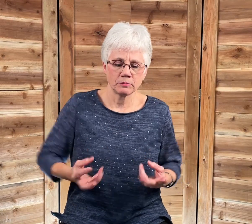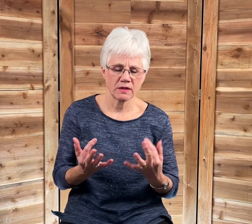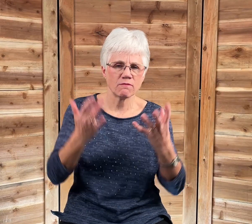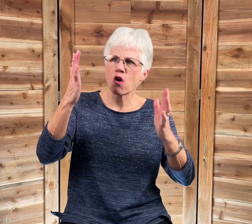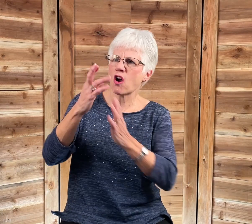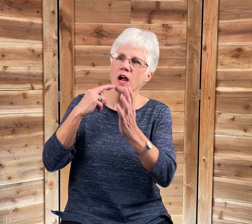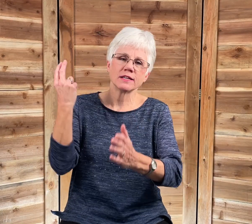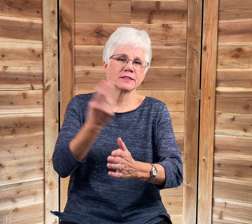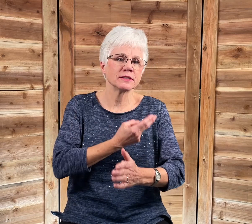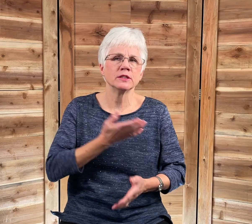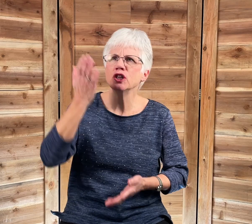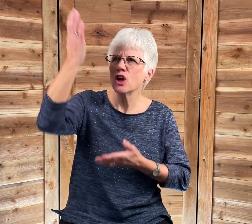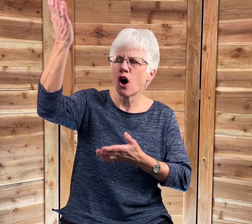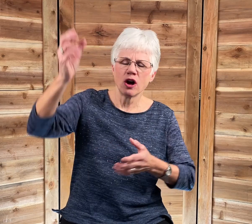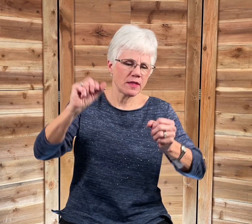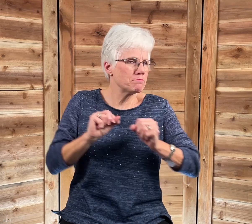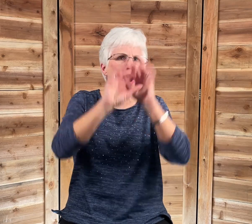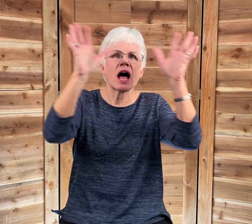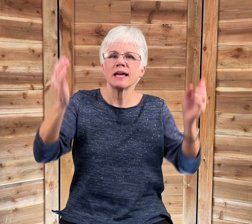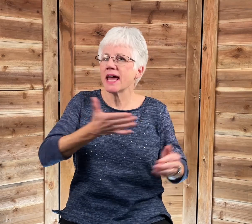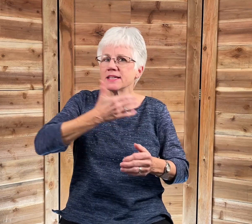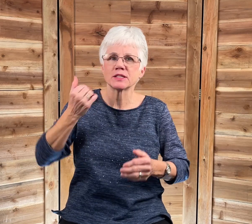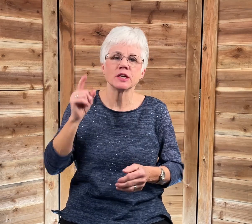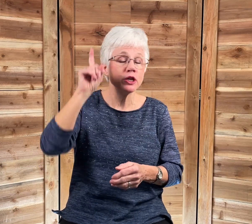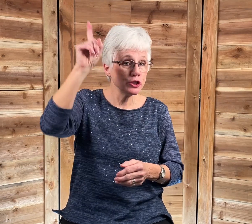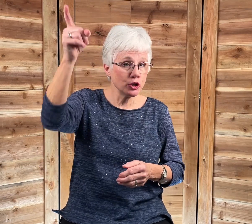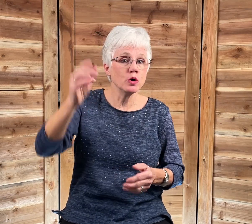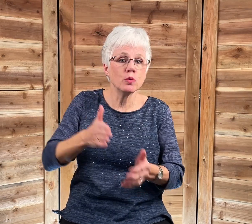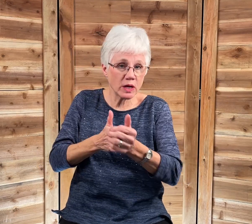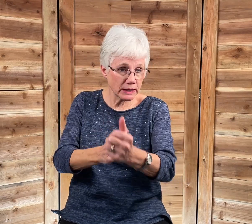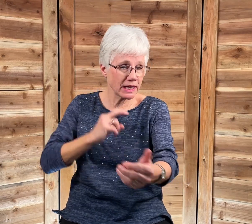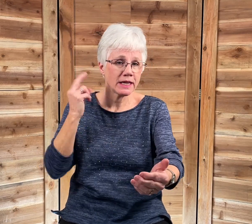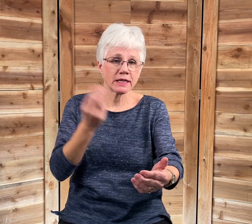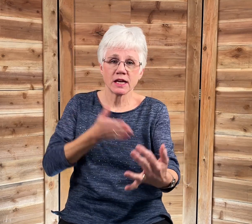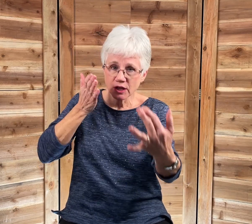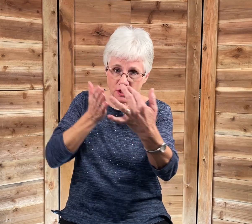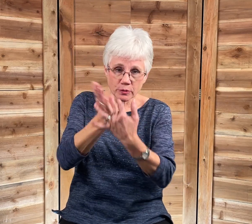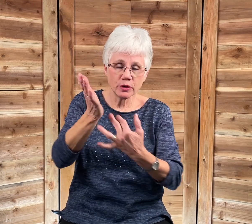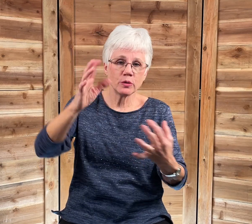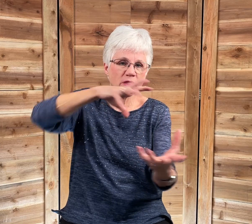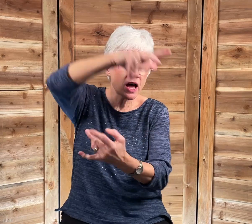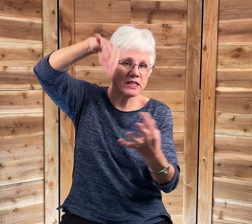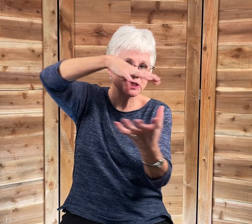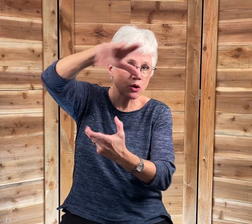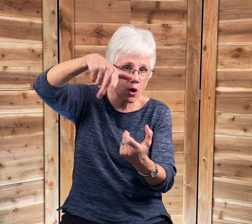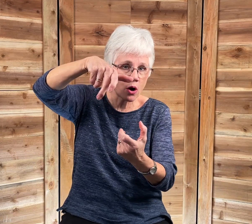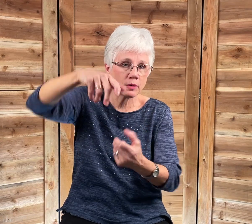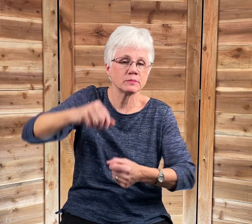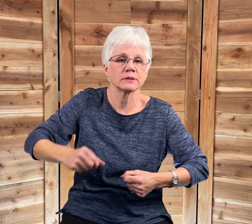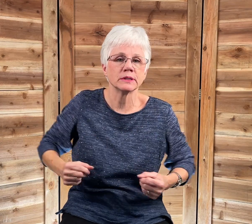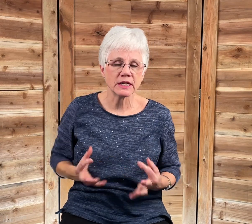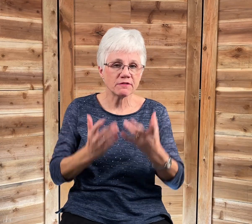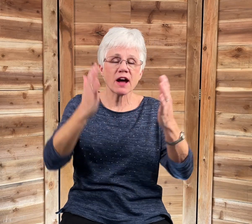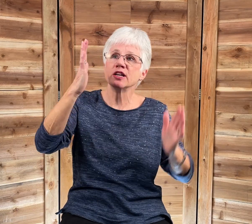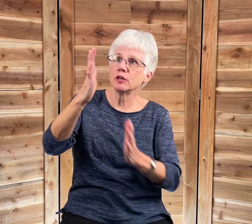Fire before us, you're the brightest, you will lead us through the